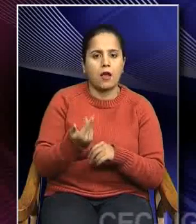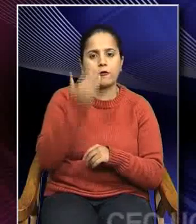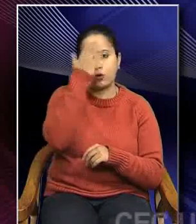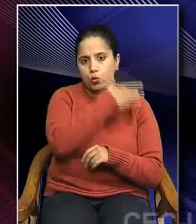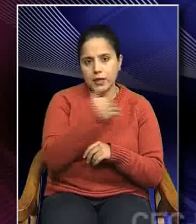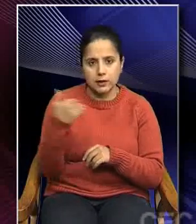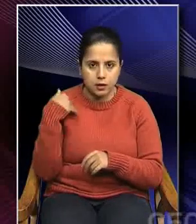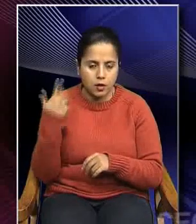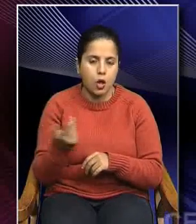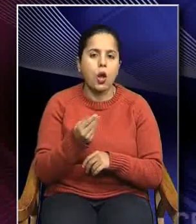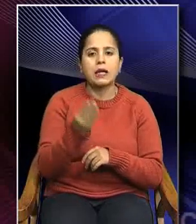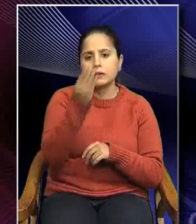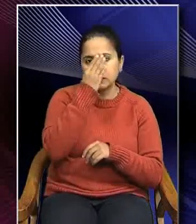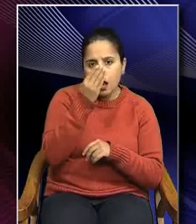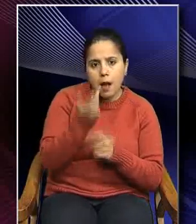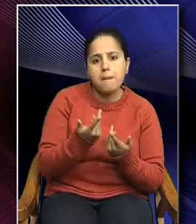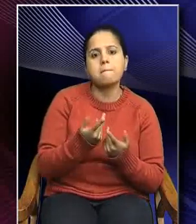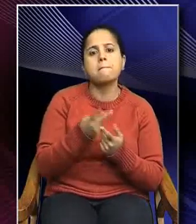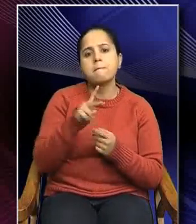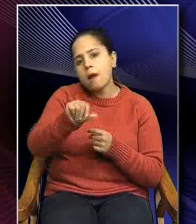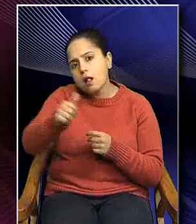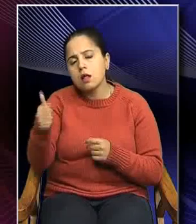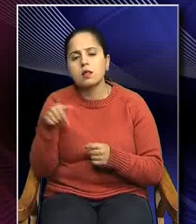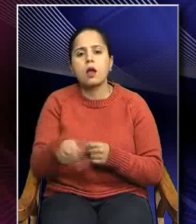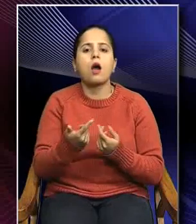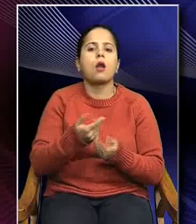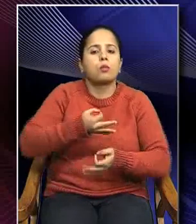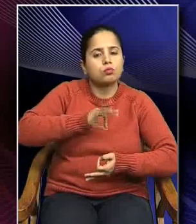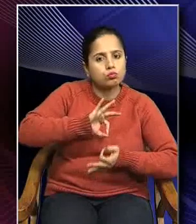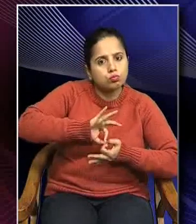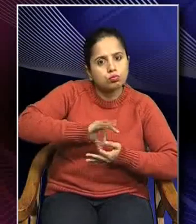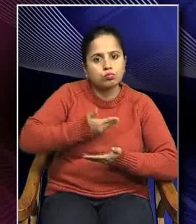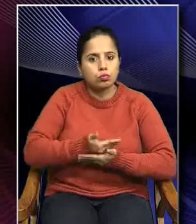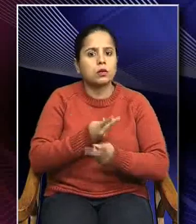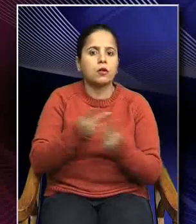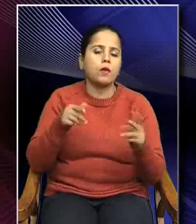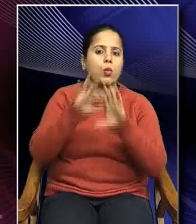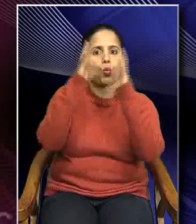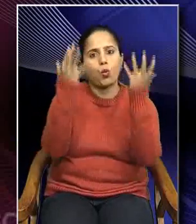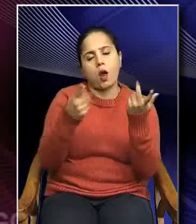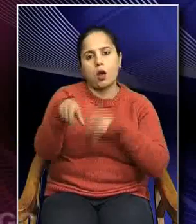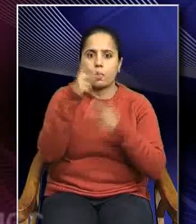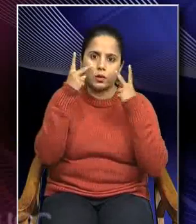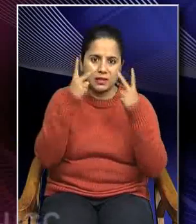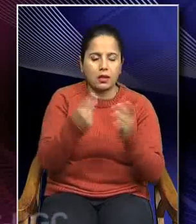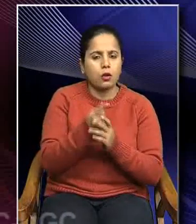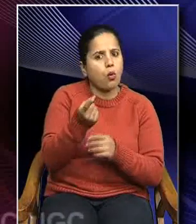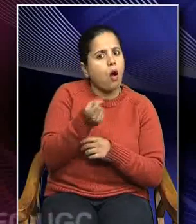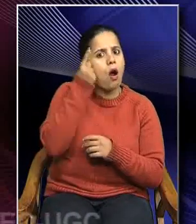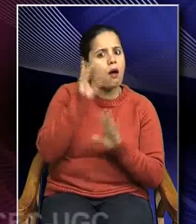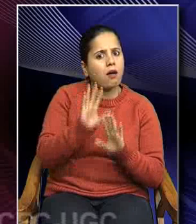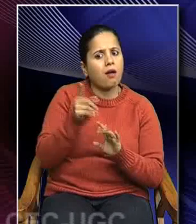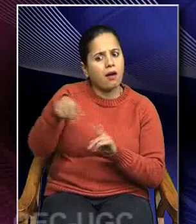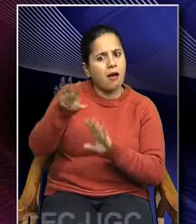Christianity, Islam, or other Buddhism and other major religions of the world today, you will realize that they